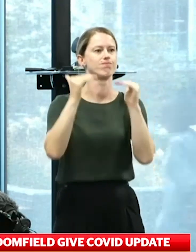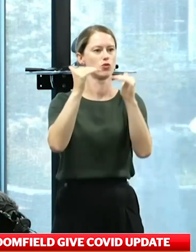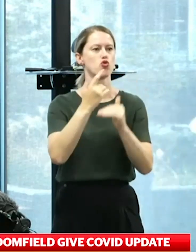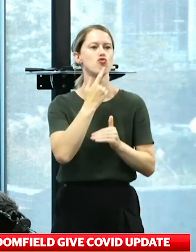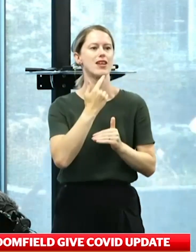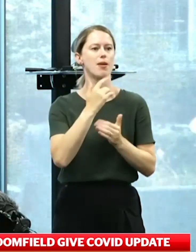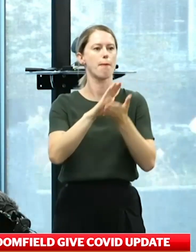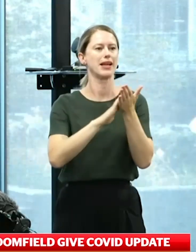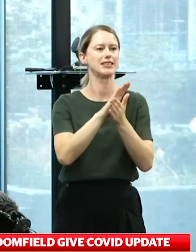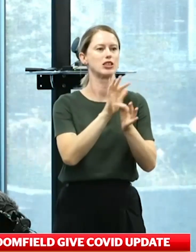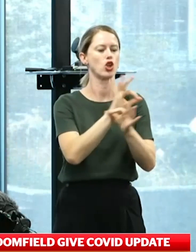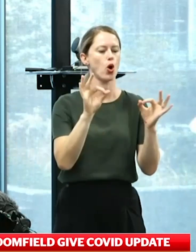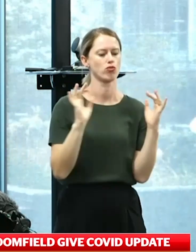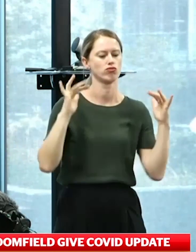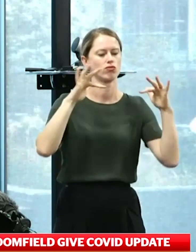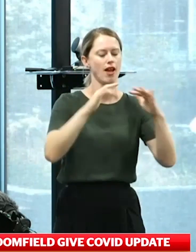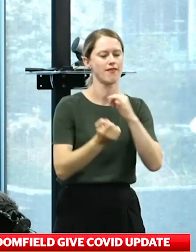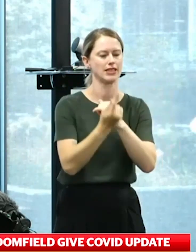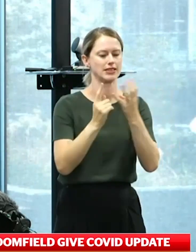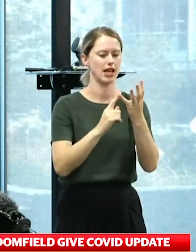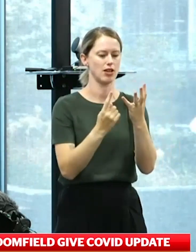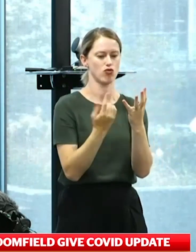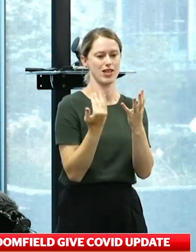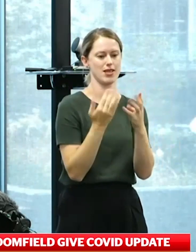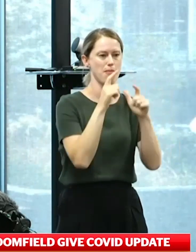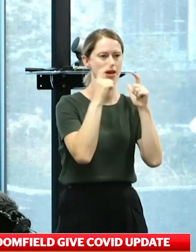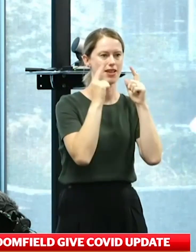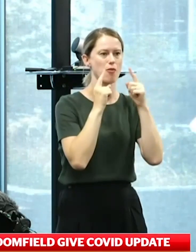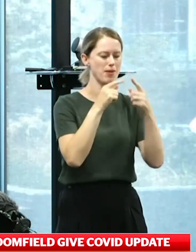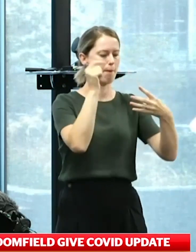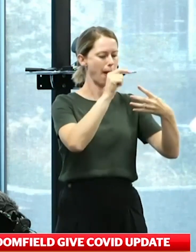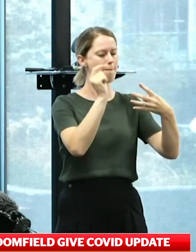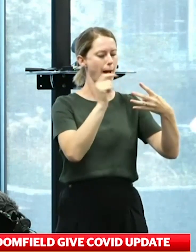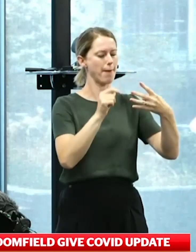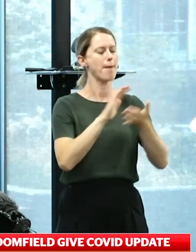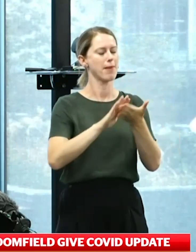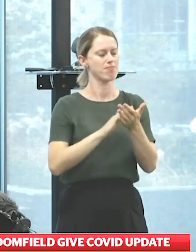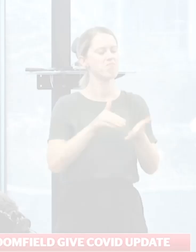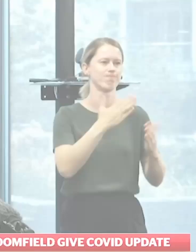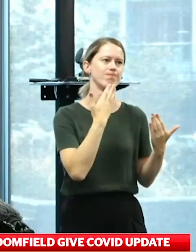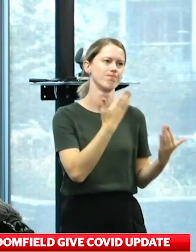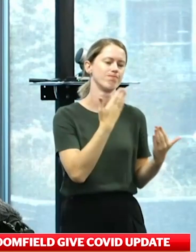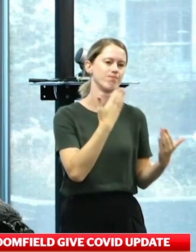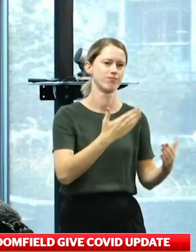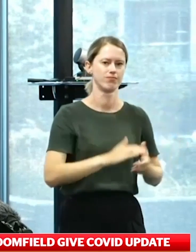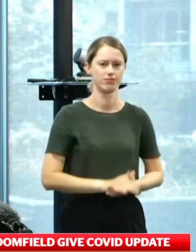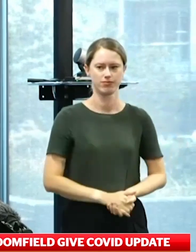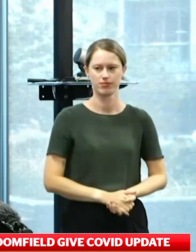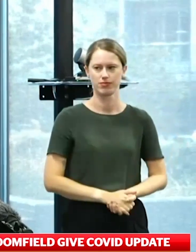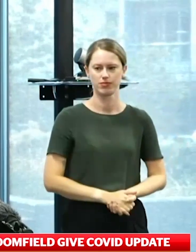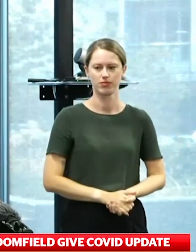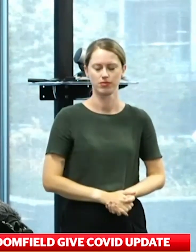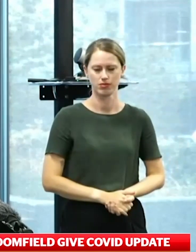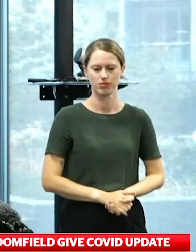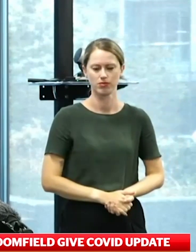large super spreader events, and updated mask guidance, we're well positioned for the inevitable spread of Omicron. It's also really pleasing to